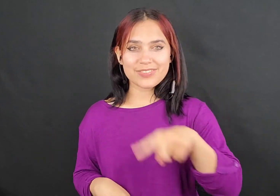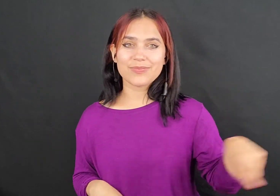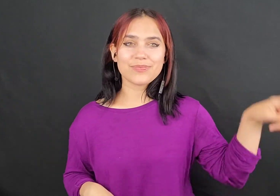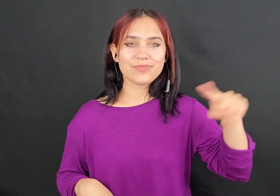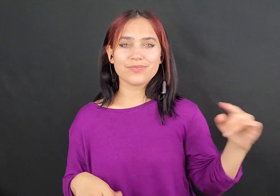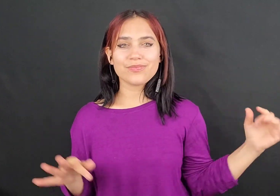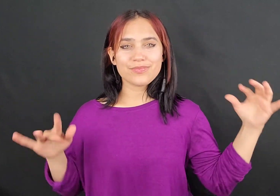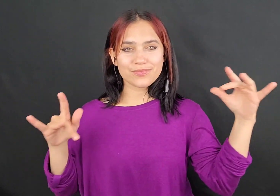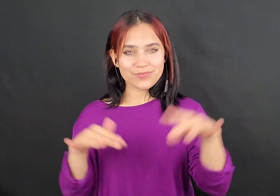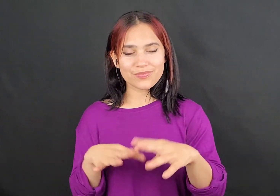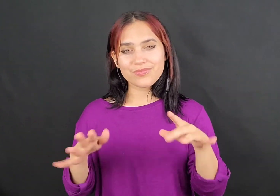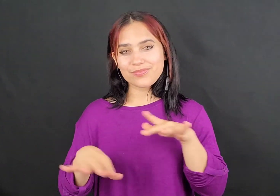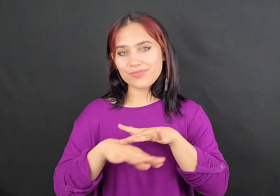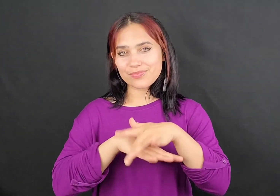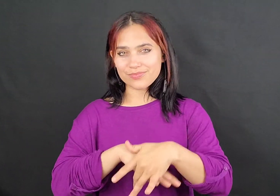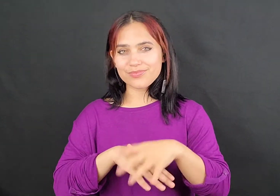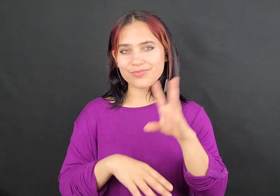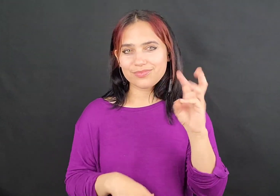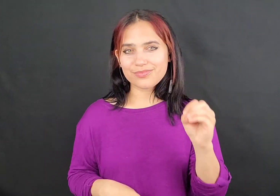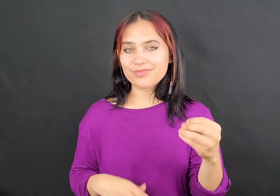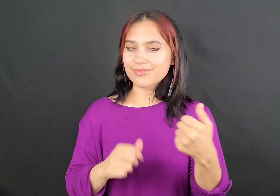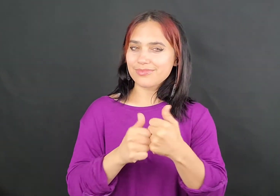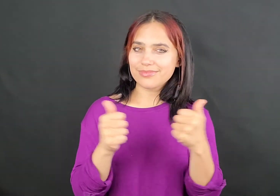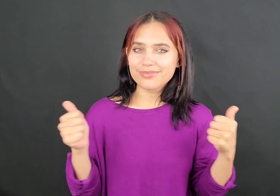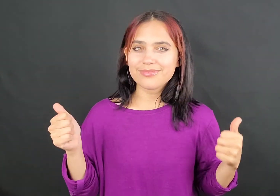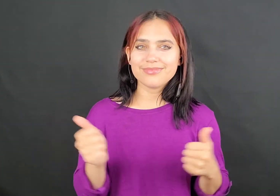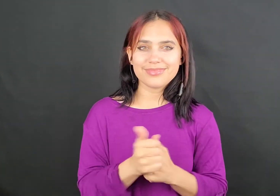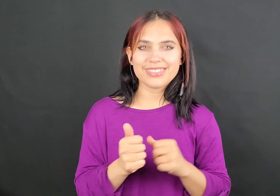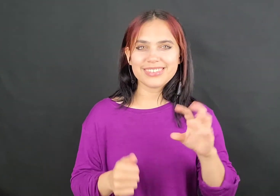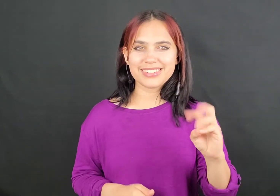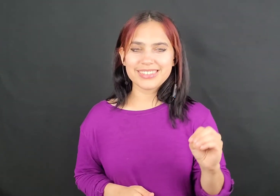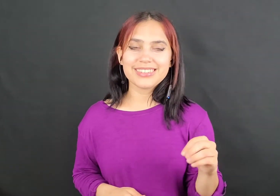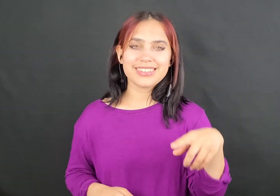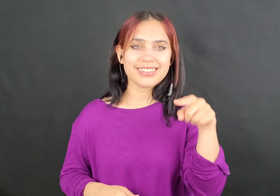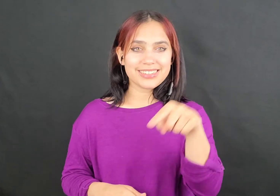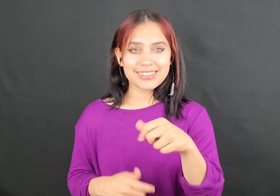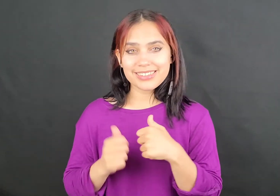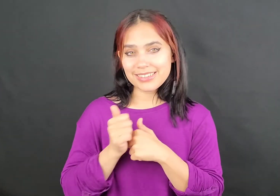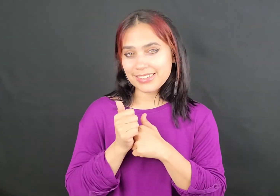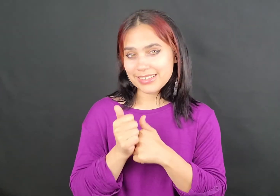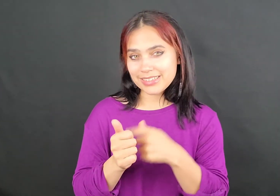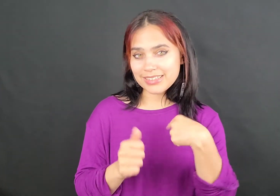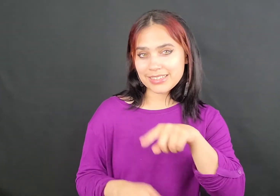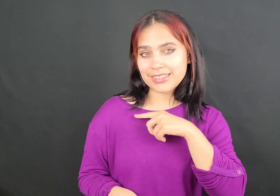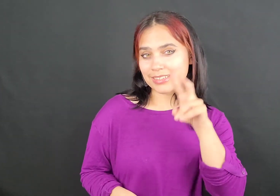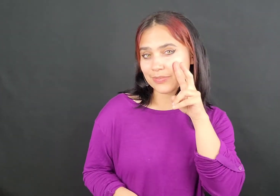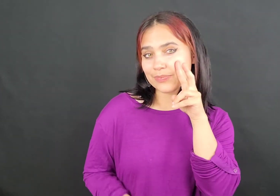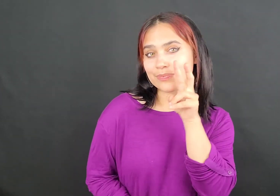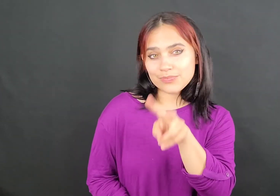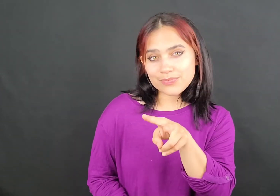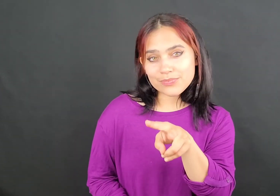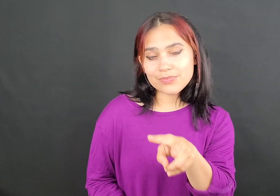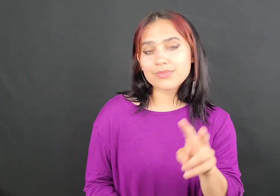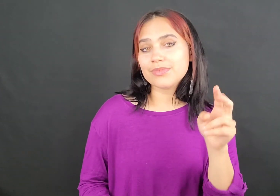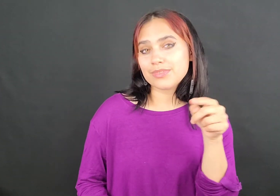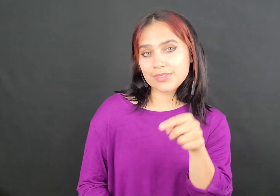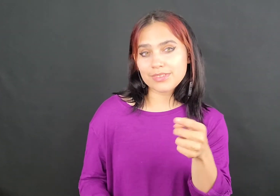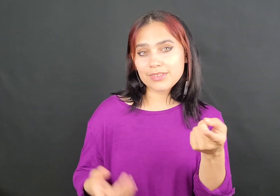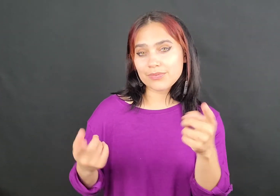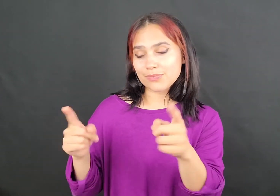600, it has been in use as a theatre since the early 1960s. Behind us and walking right to the far end, we